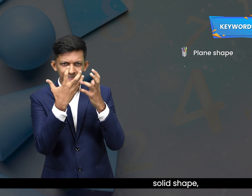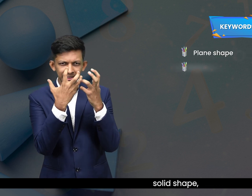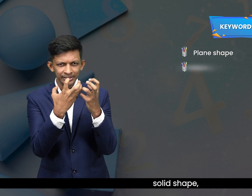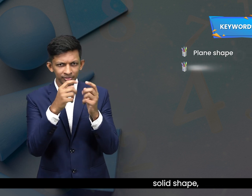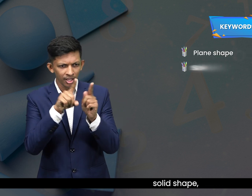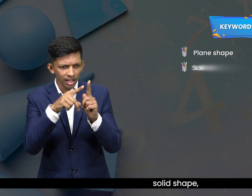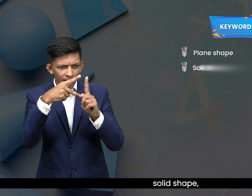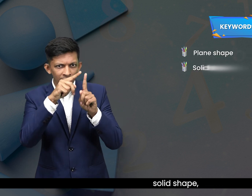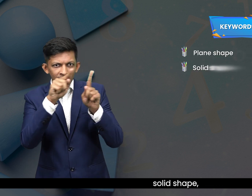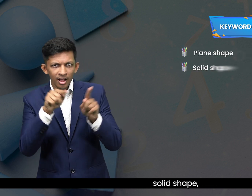solid shape,